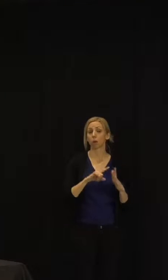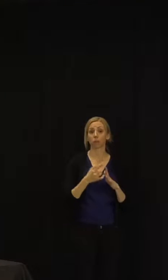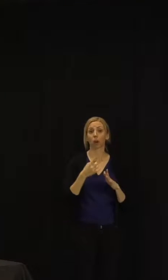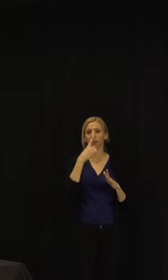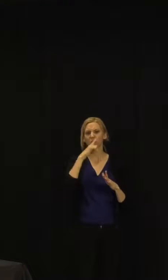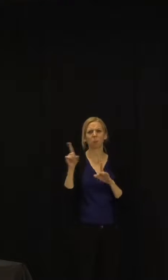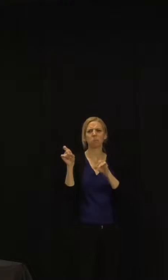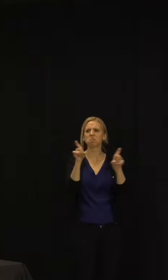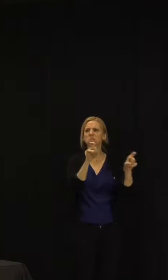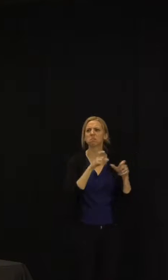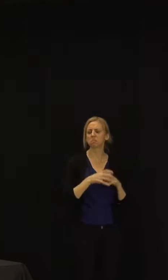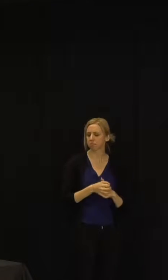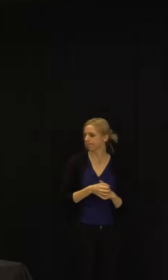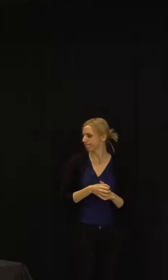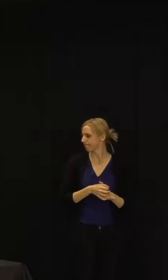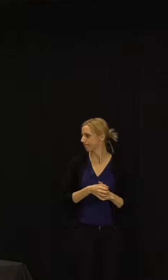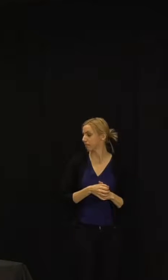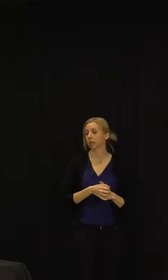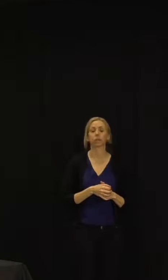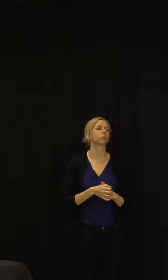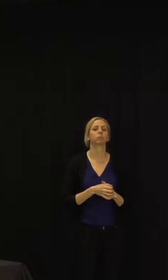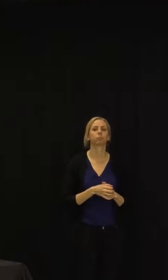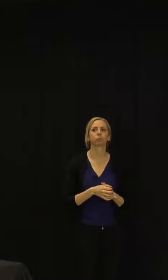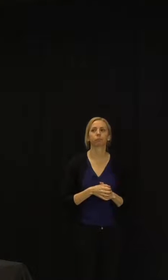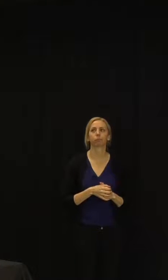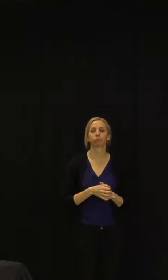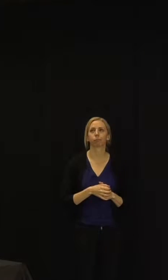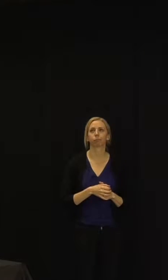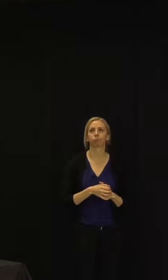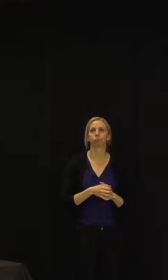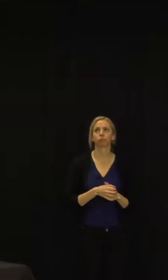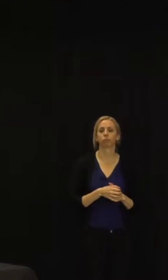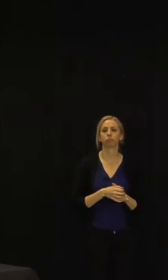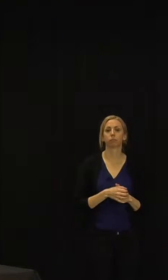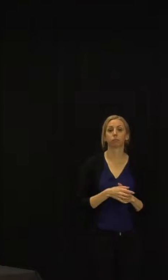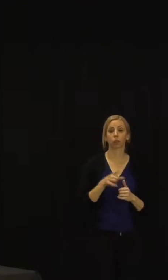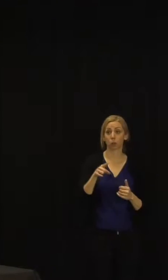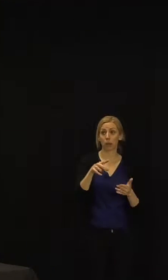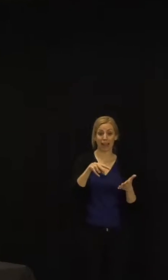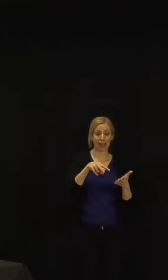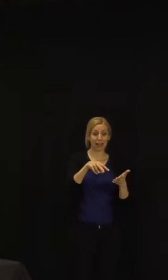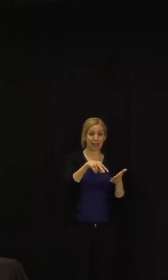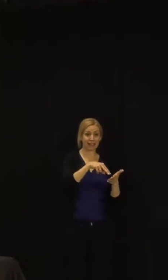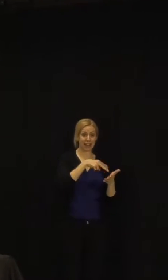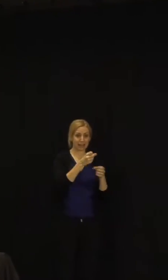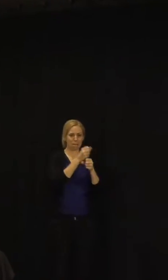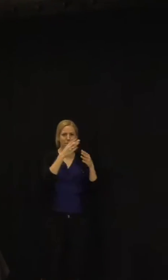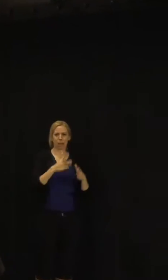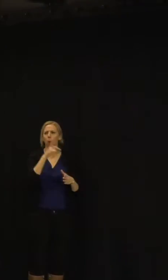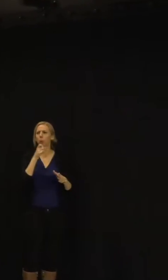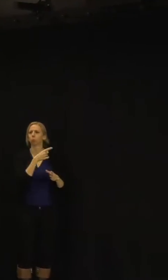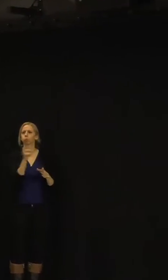room. So by show of hands, who here is a dance maker? Defined however you'd like.